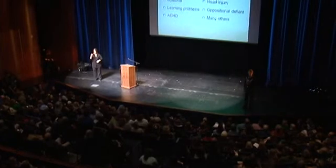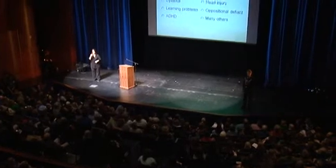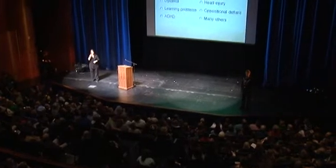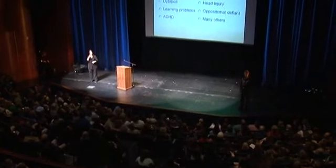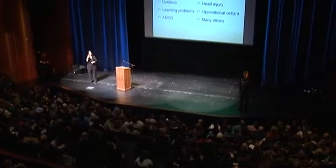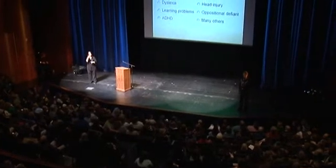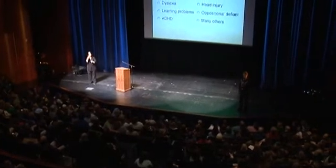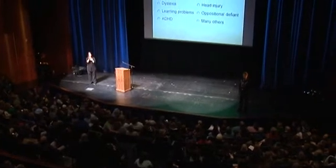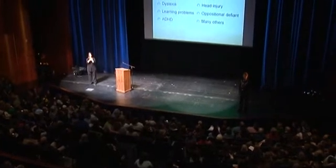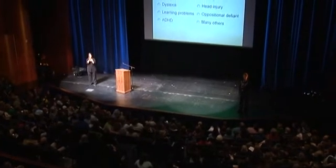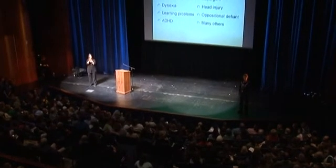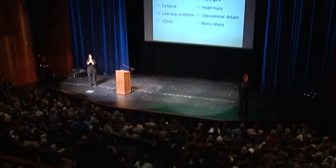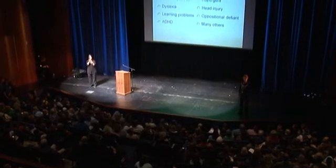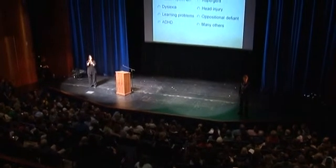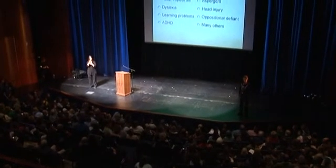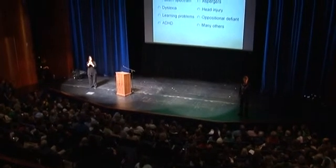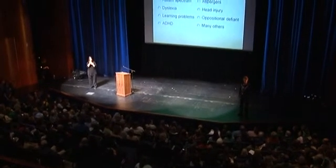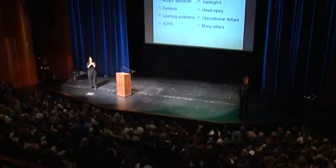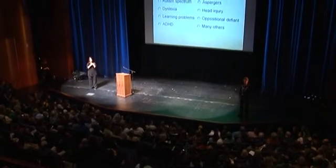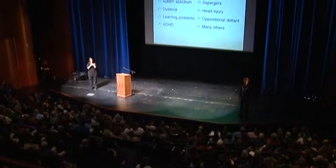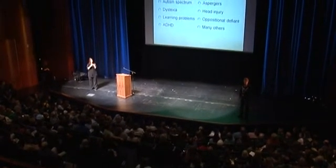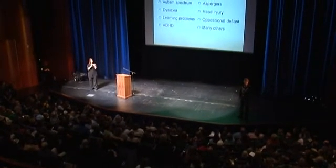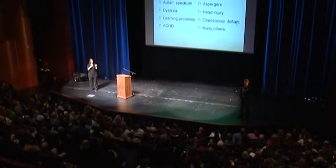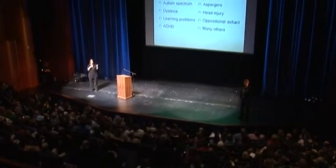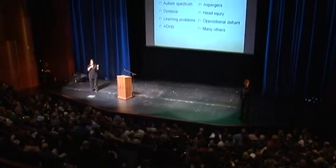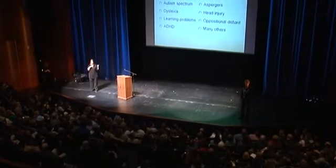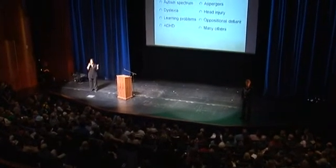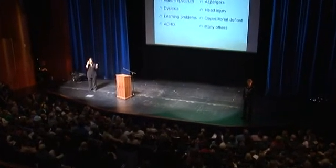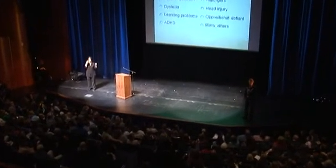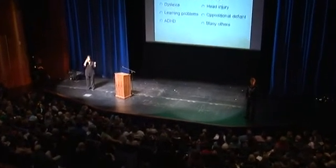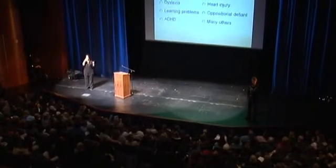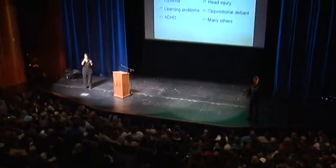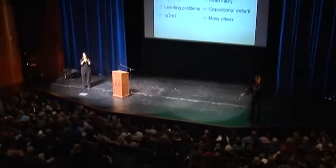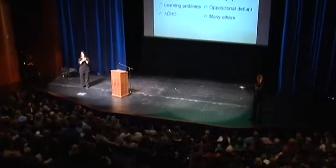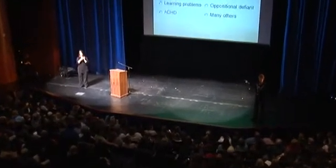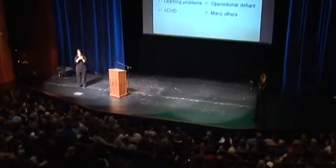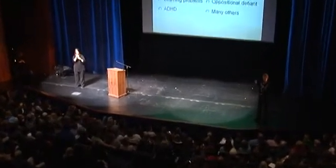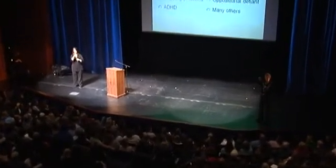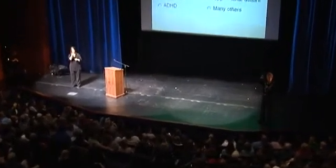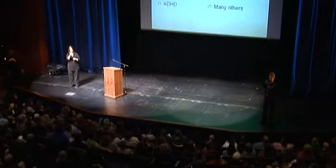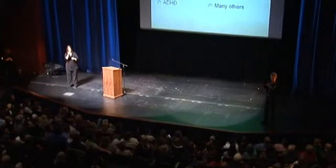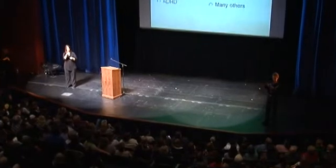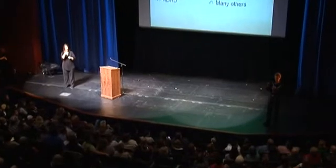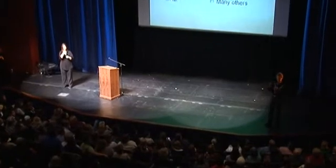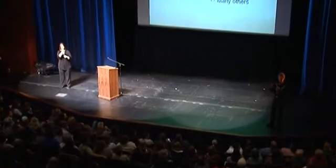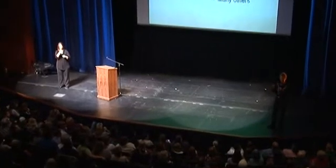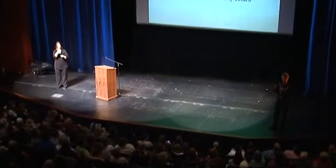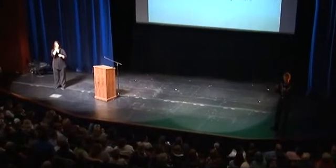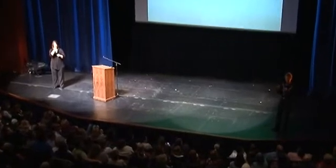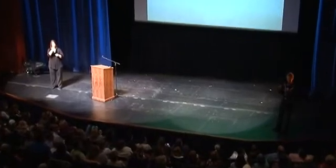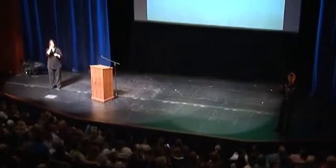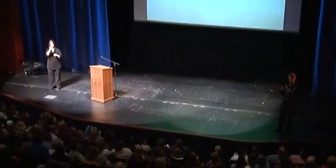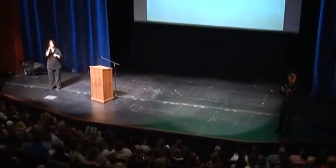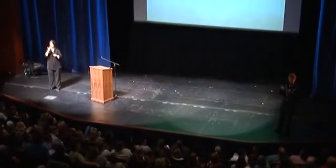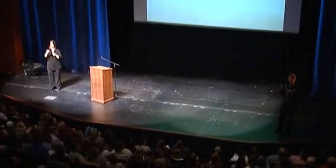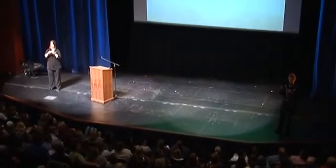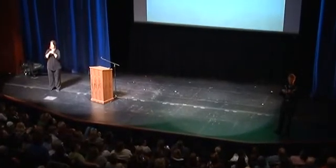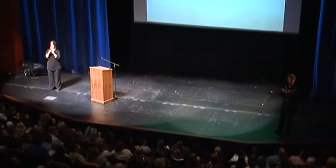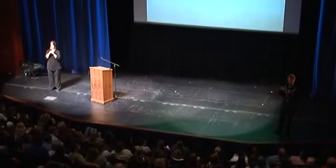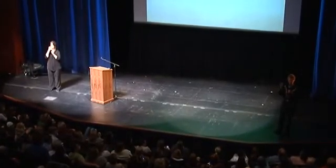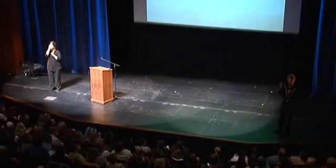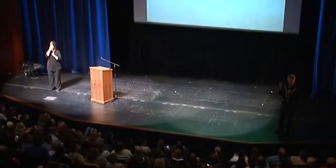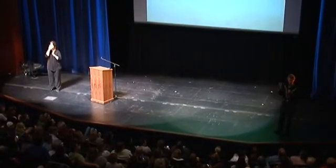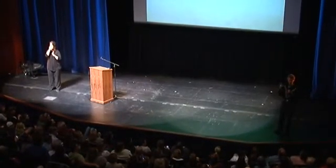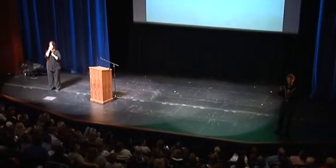very abstract line drawings? Well, I can understand what those are. You know, where it's just a few little lines and that's a guy's face, or a few